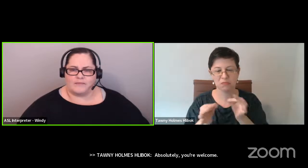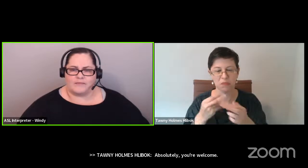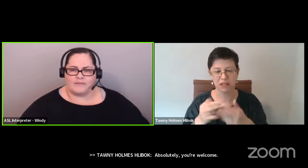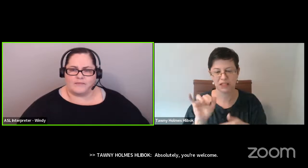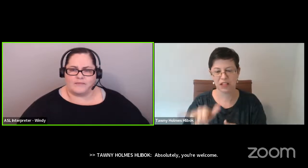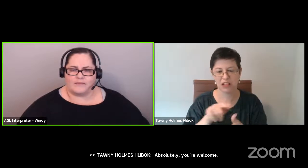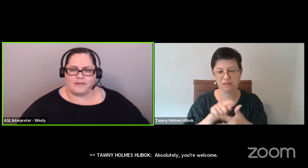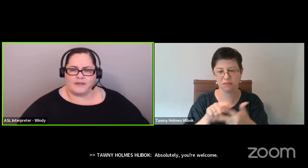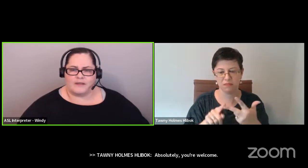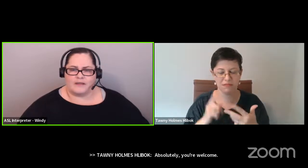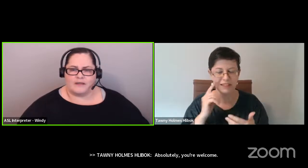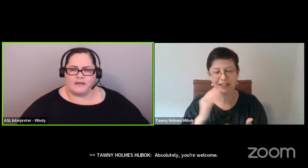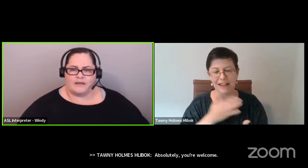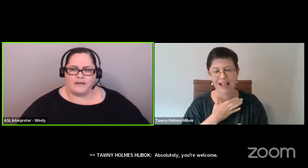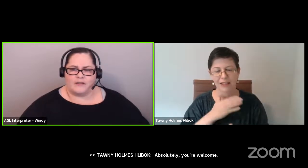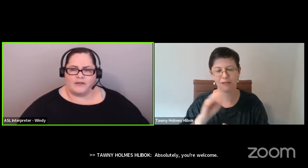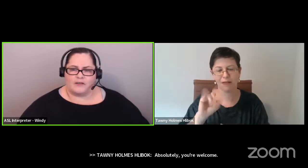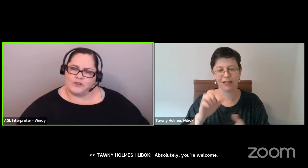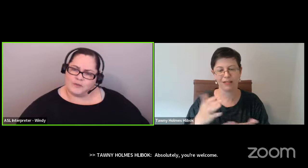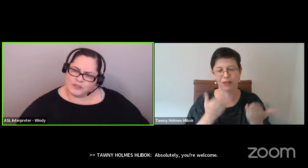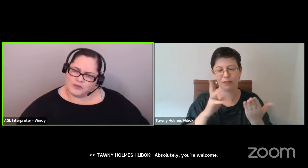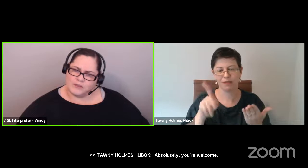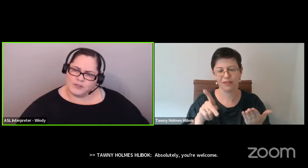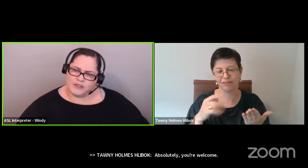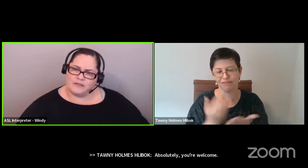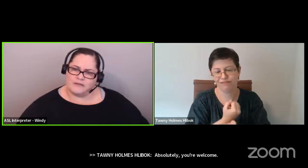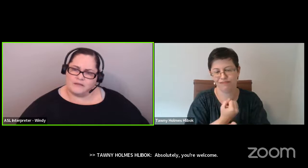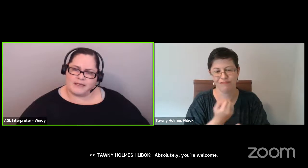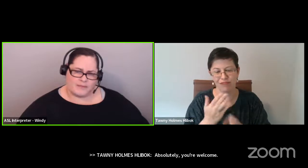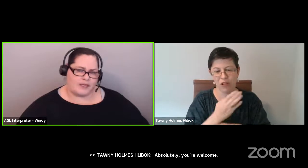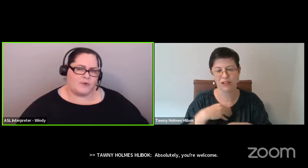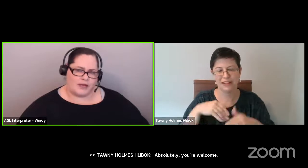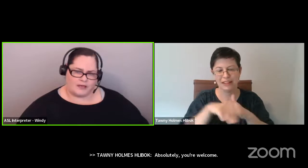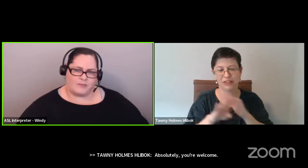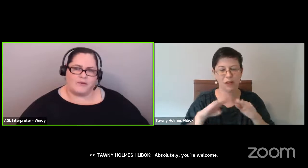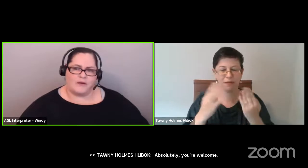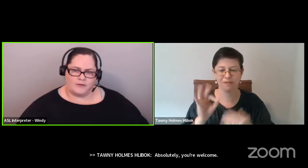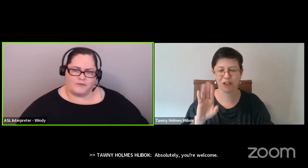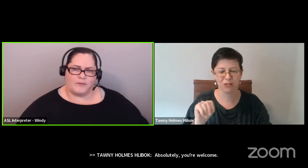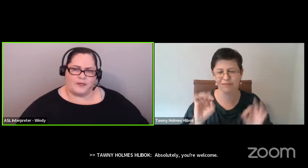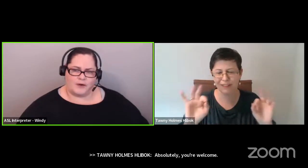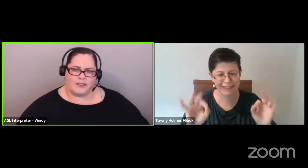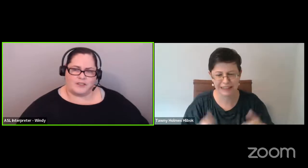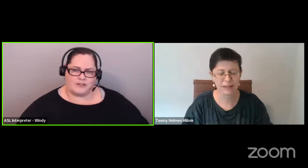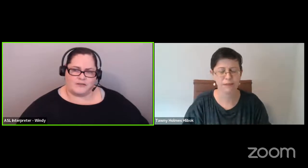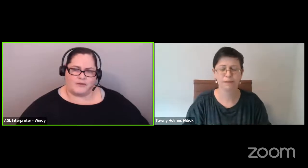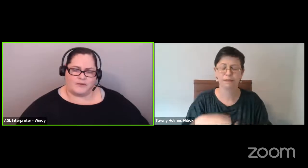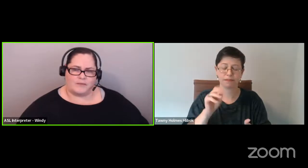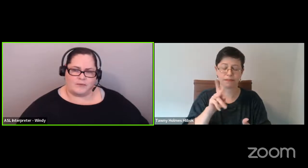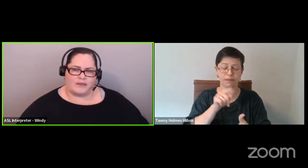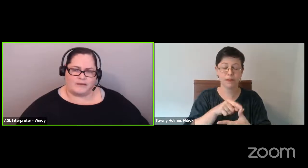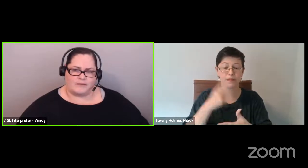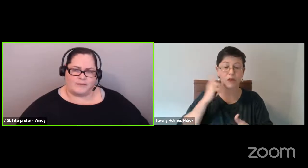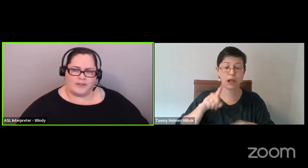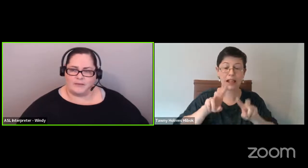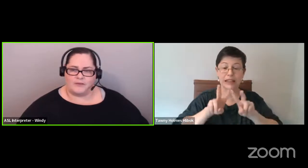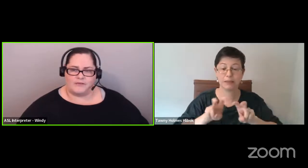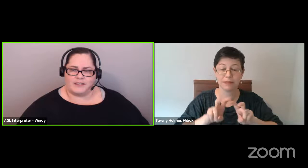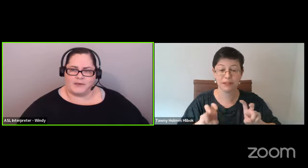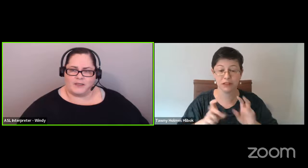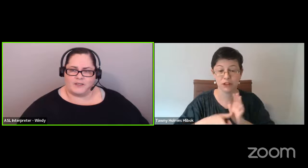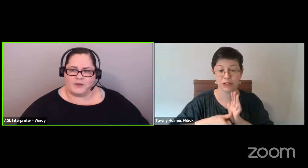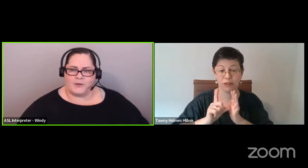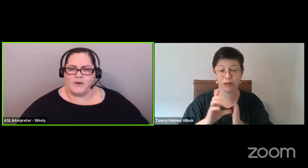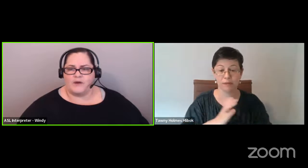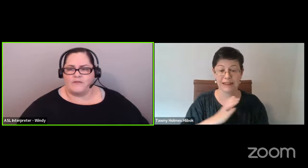do a description. As Molly brought up, before we go into the forum, that's a